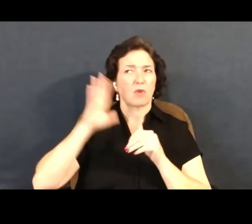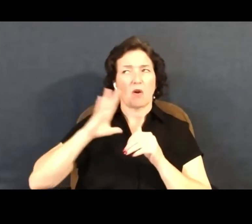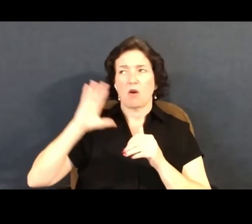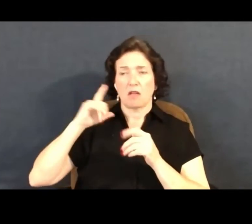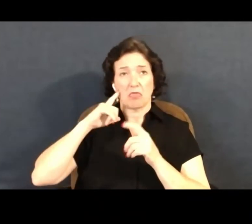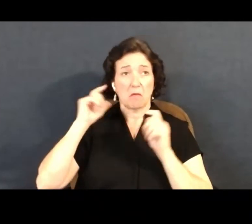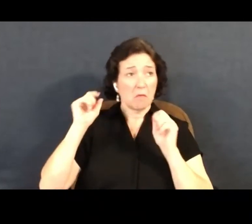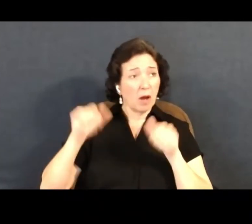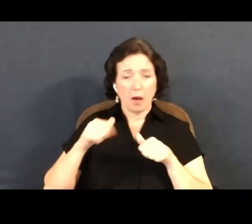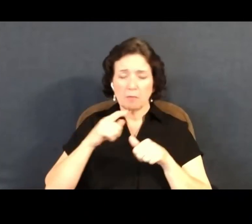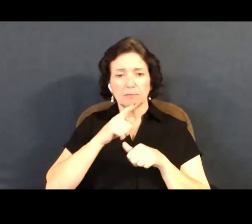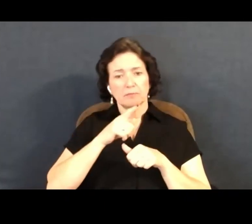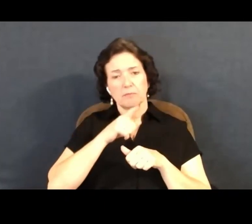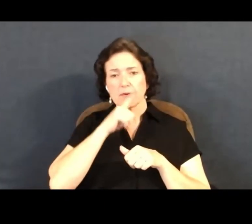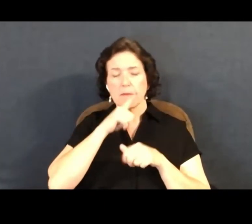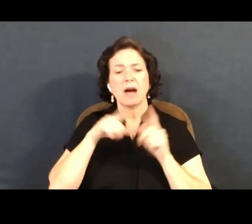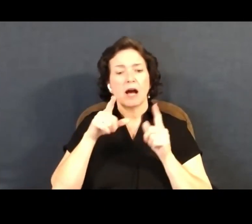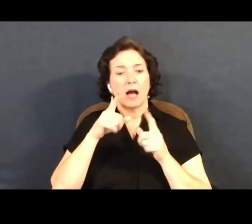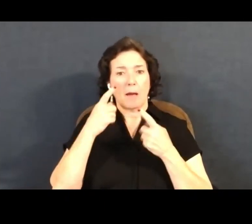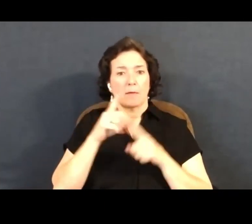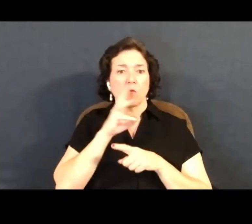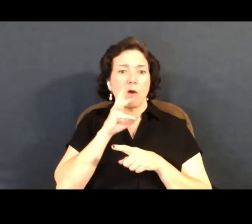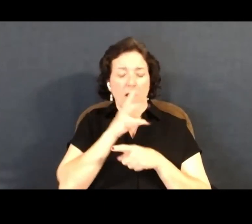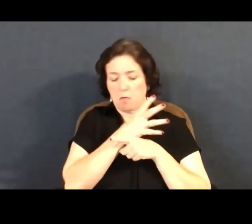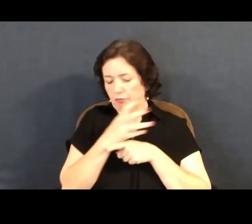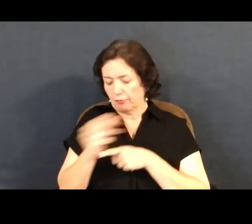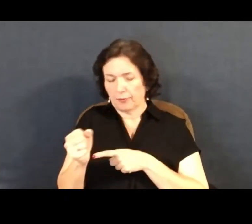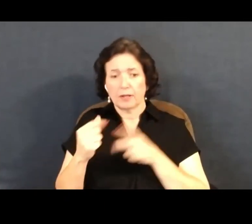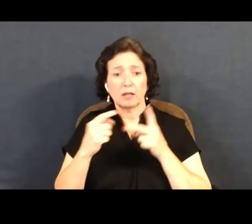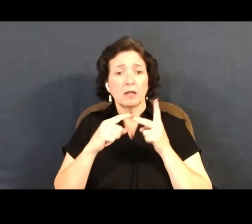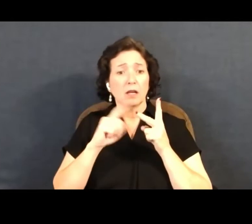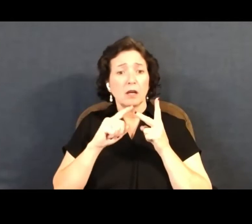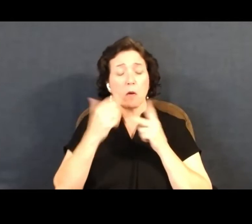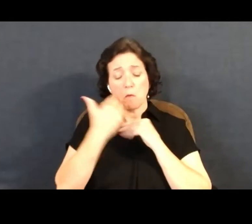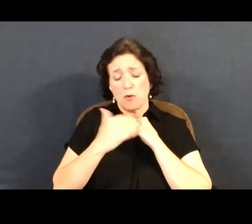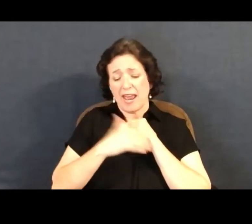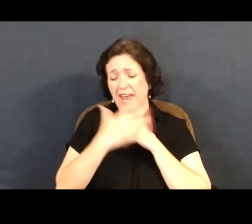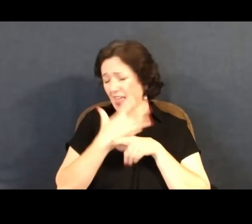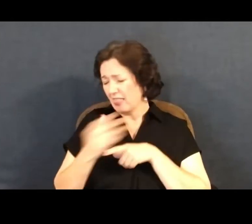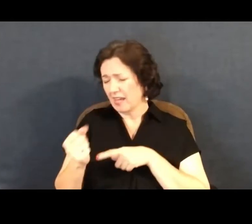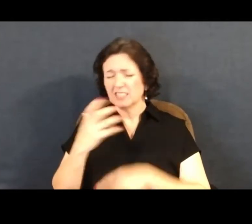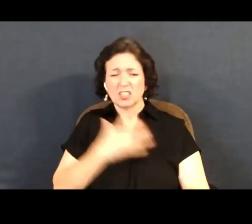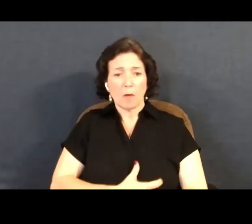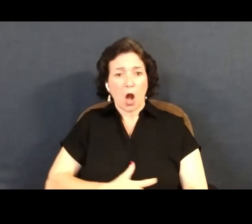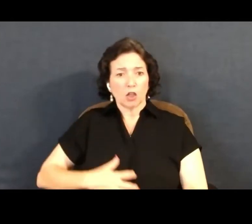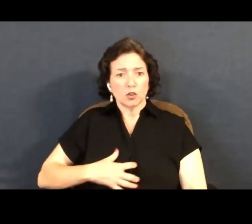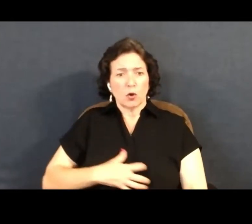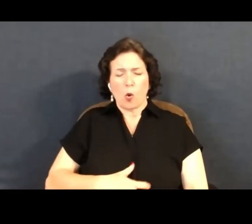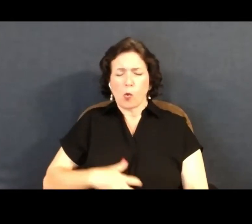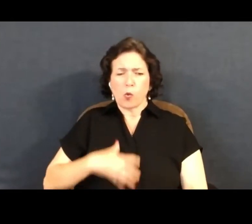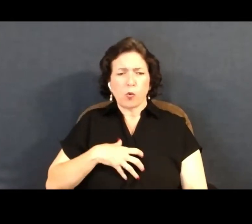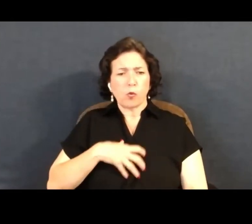His water ran out, and his bread ran out, and his belly rumbled. He was